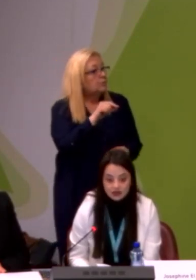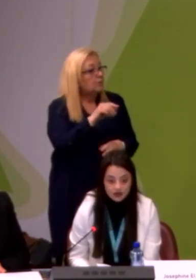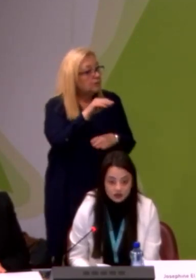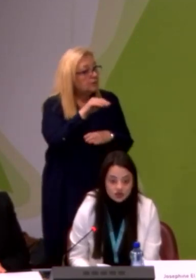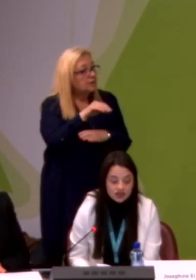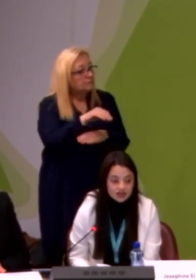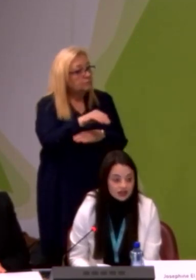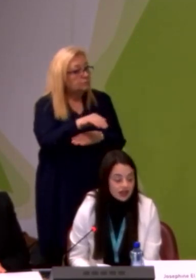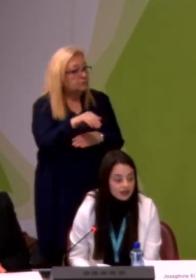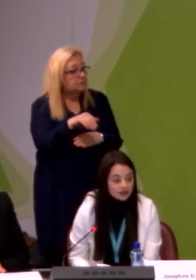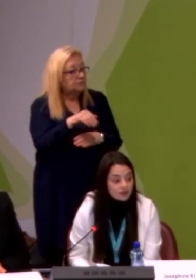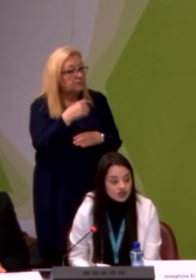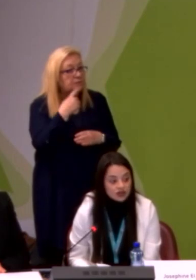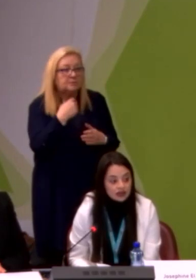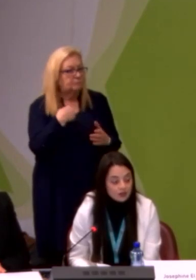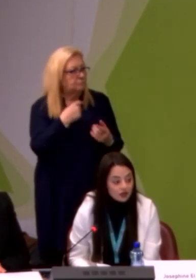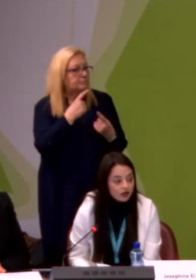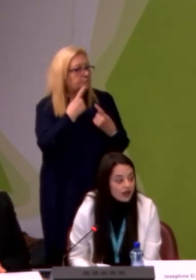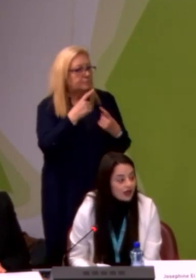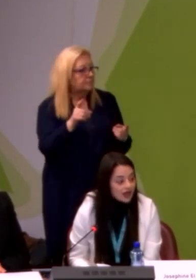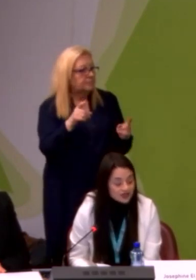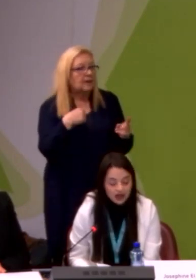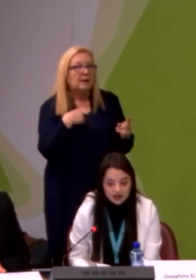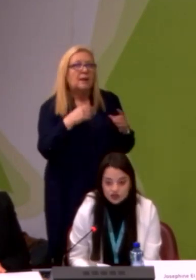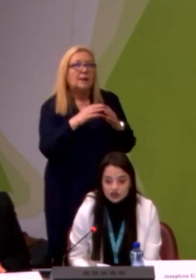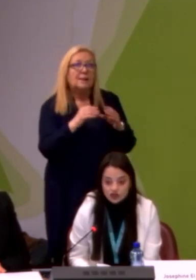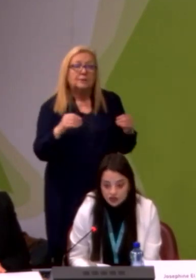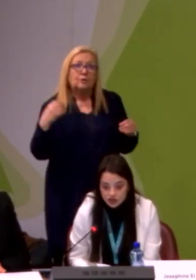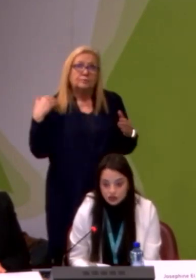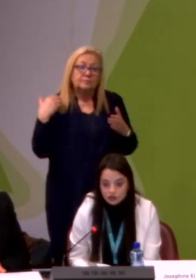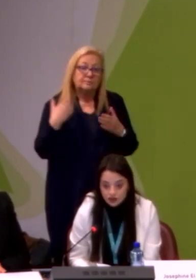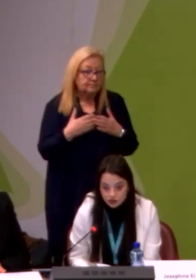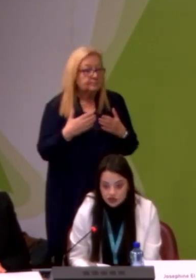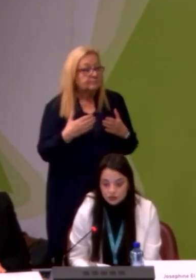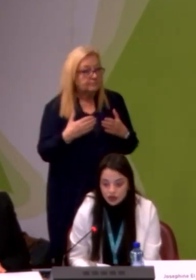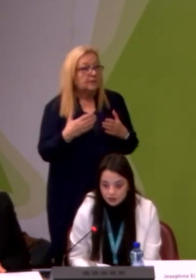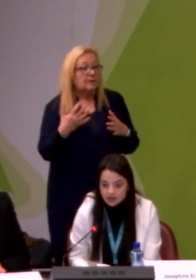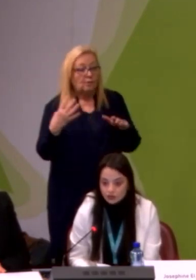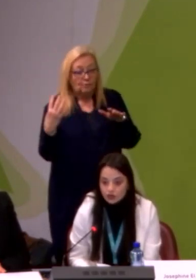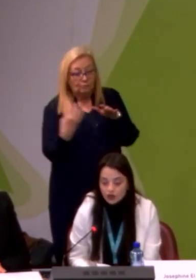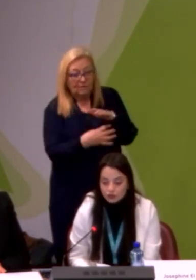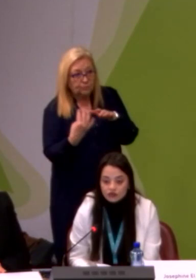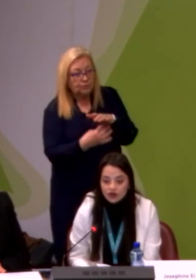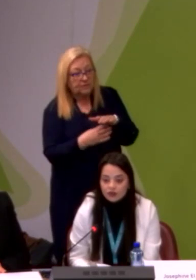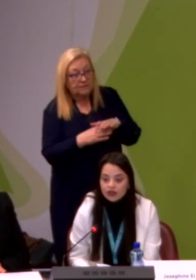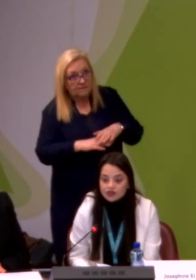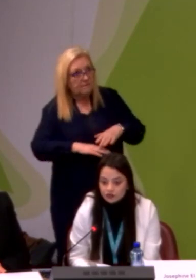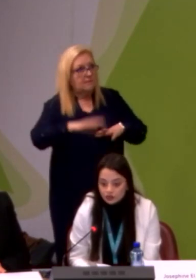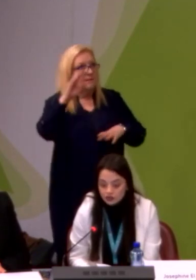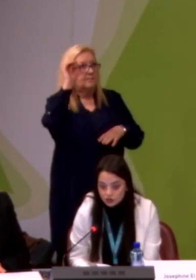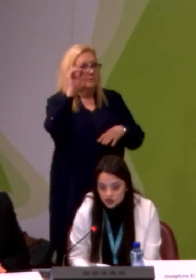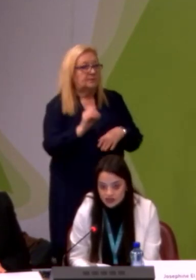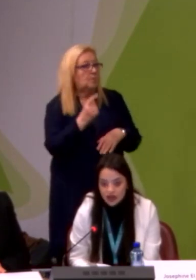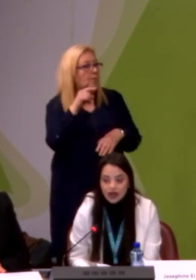by Syrian refugees. And I didn't mention that Lebanon has the highest concentration of refugees per capita, with 1.5 million